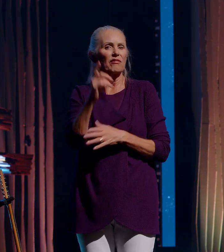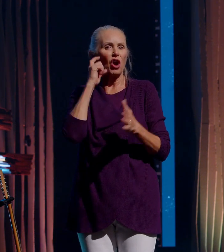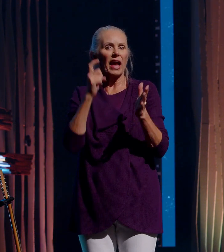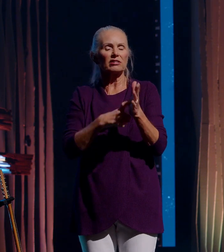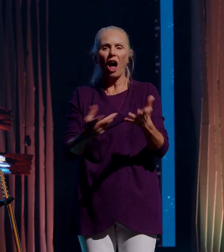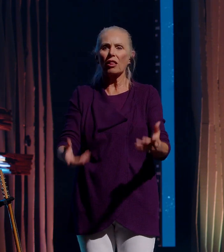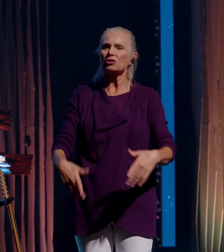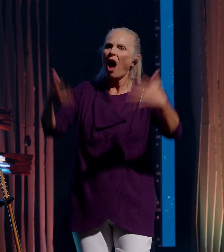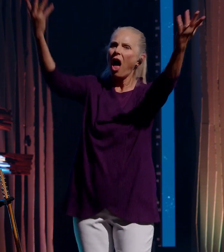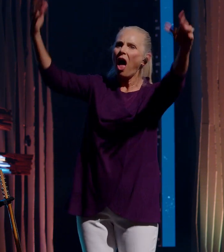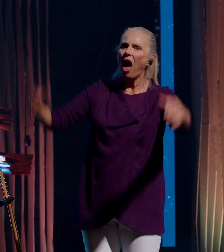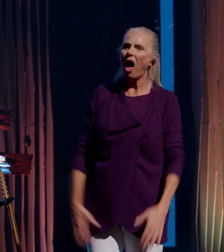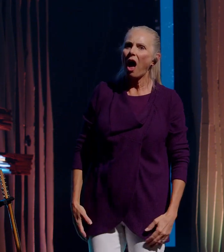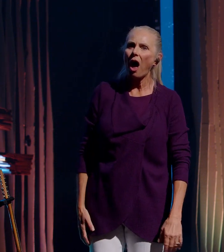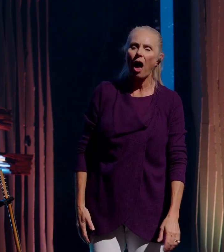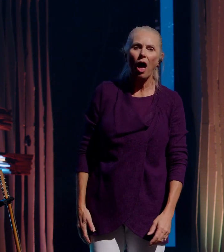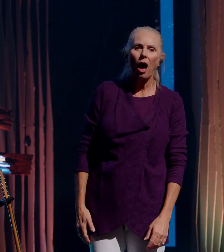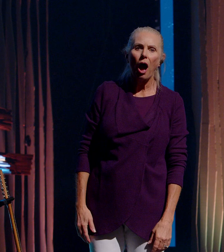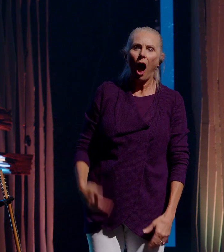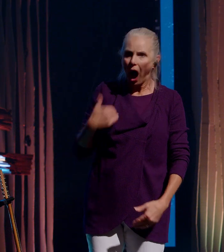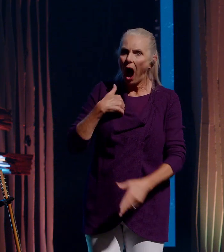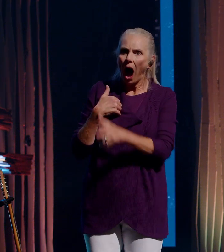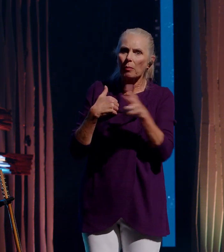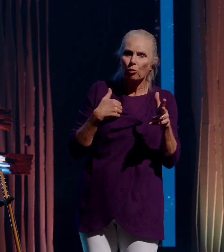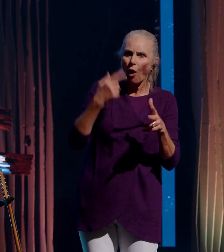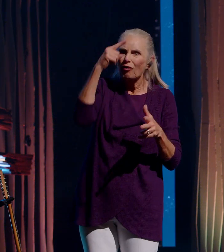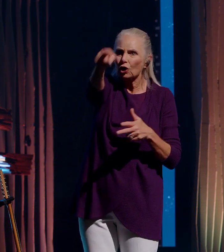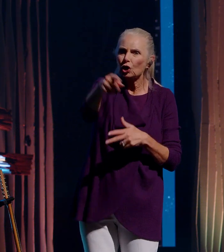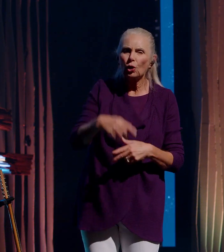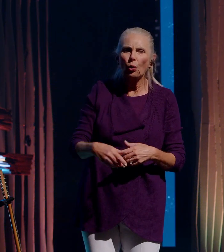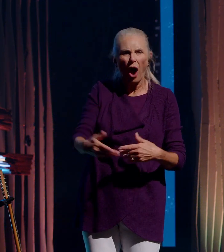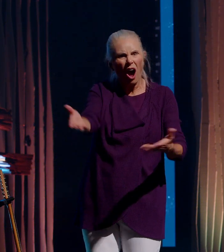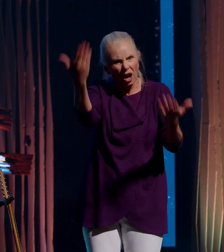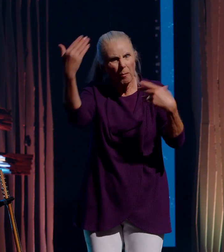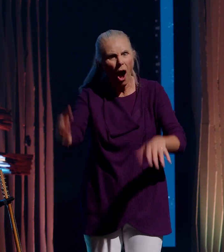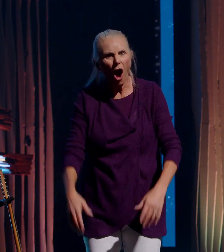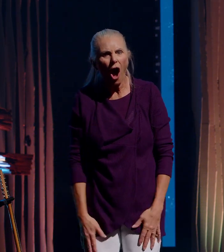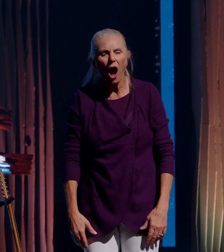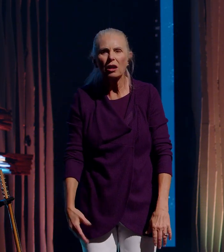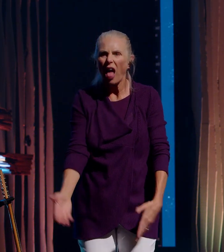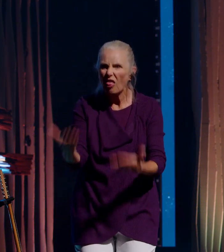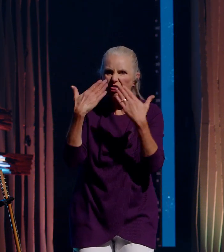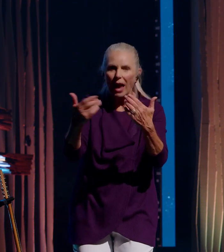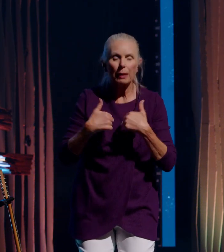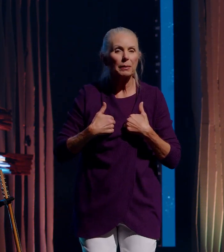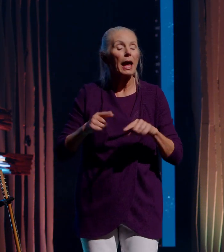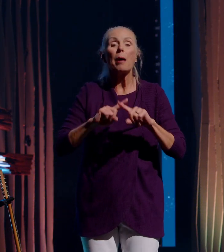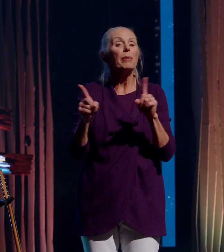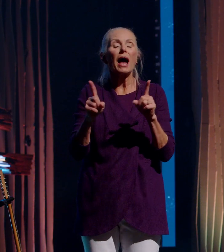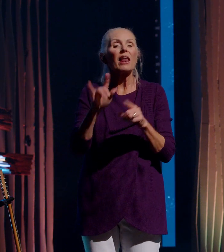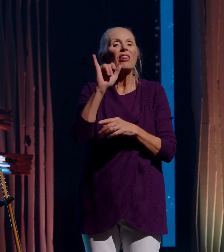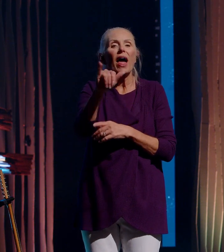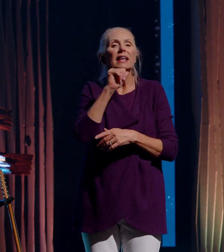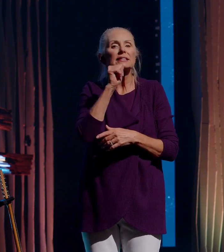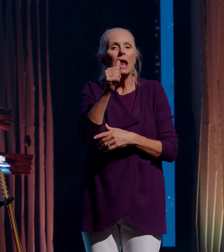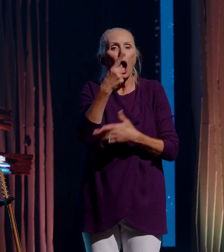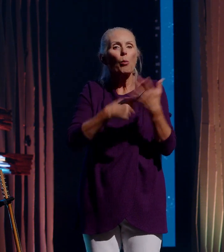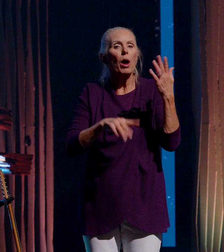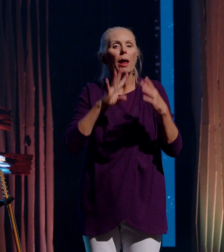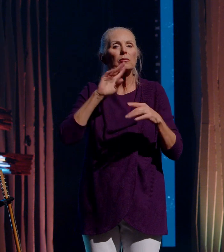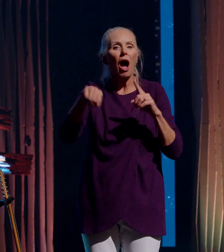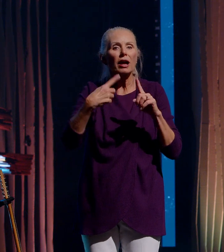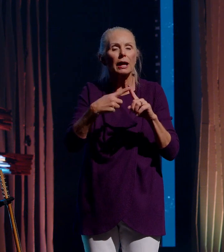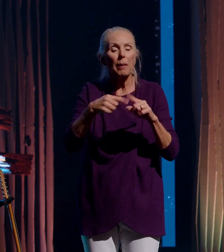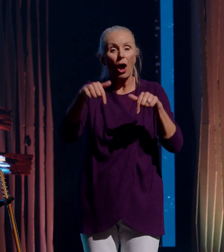just messed that up for us. Is it safer for them to keep their hands on the handlebars? Of course. But, right, that's not what this is about. It's about thankfulness and